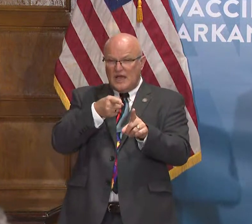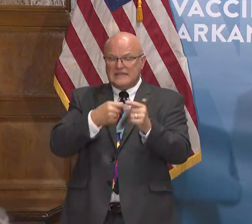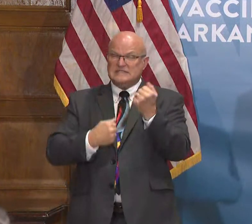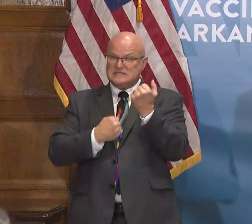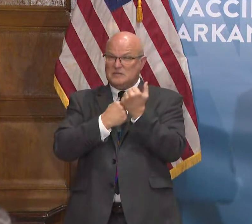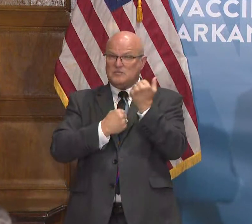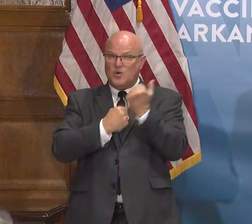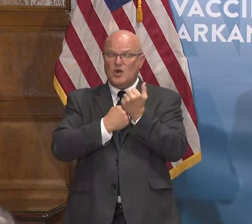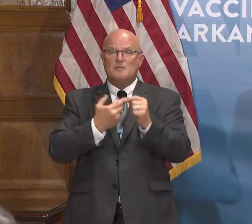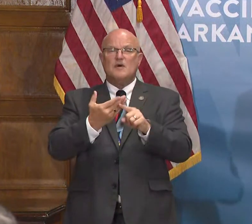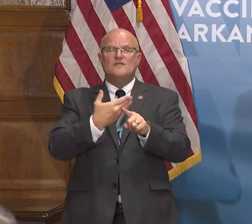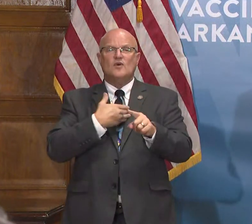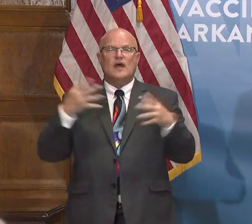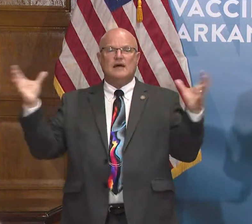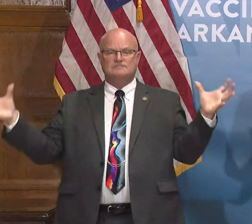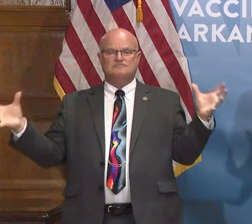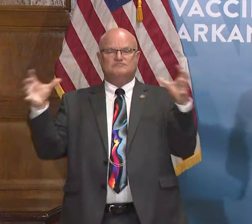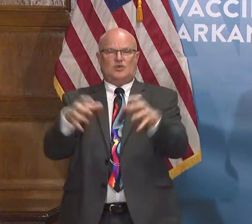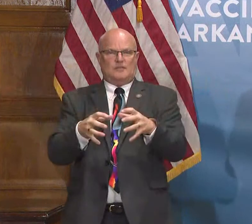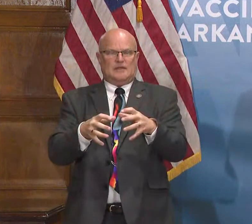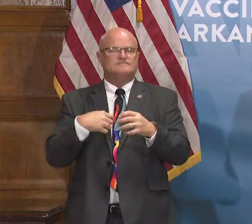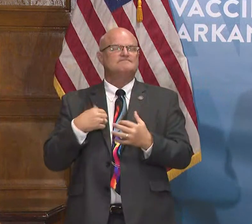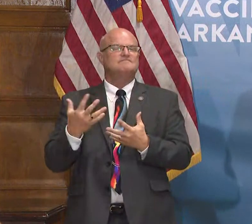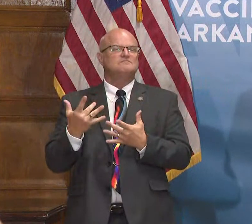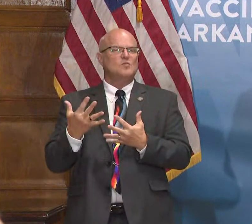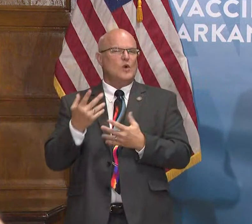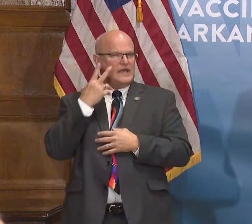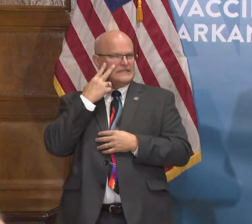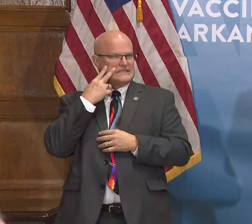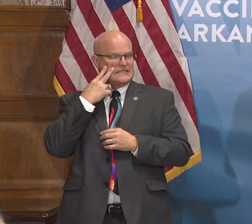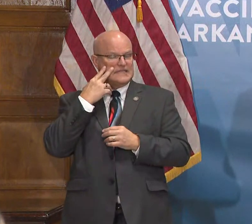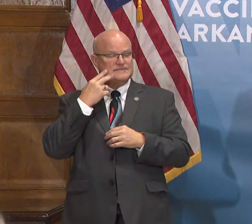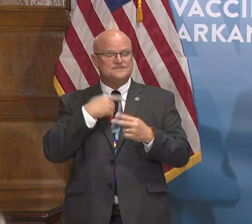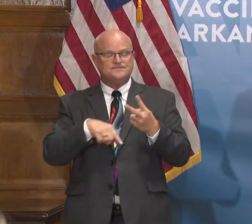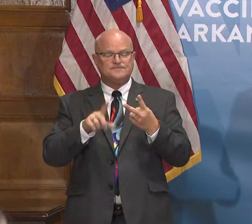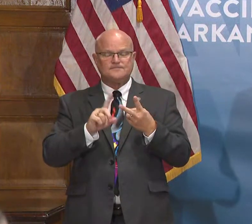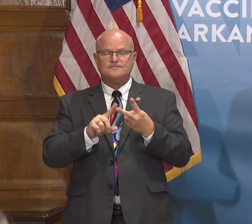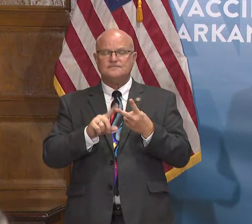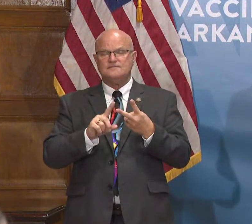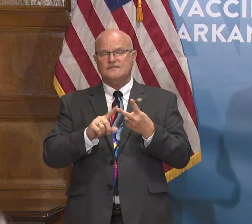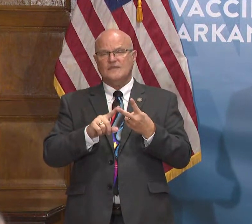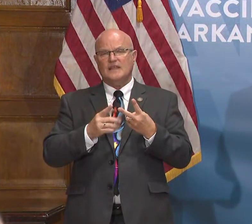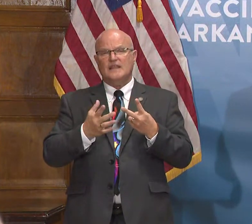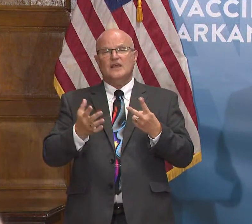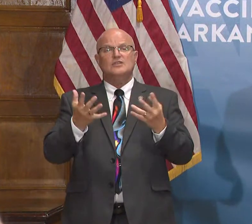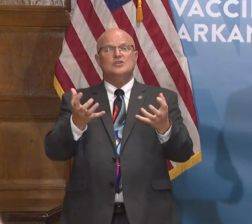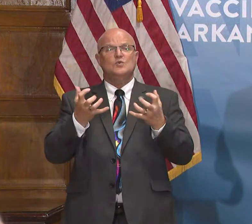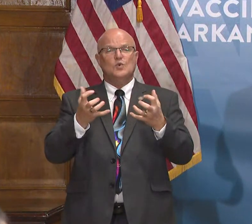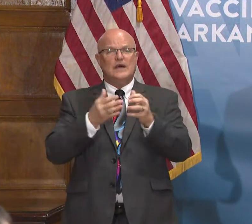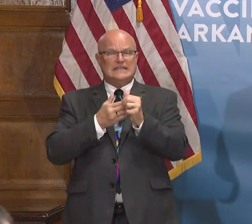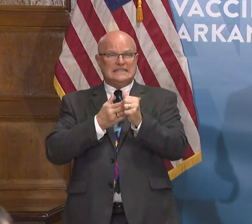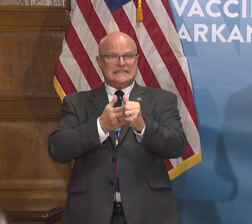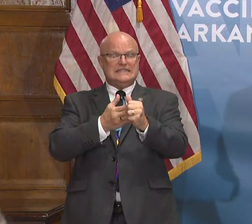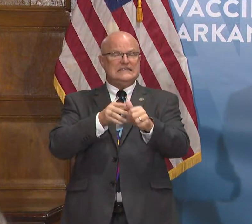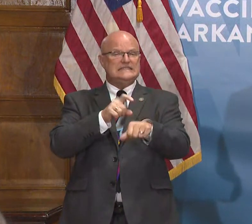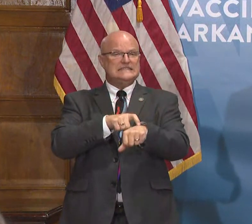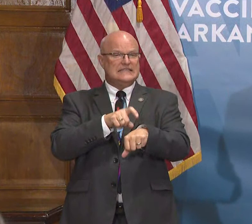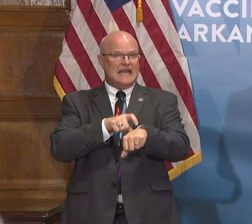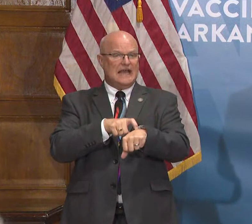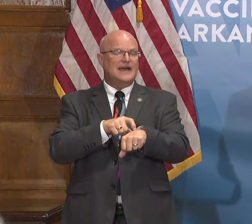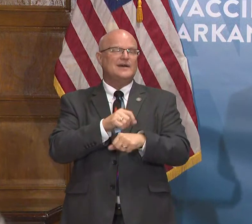support before I bring them in. So I'm waiting on that. And then secondly, you want lead time,